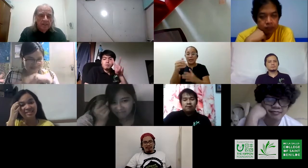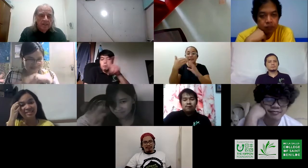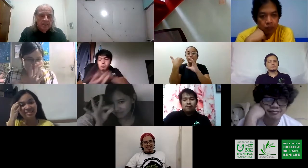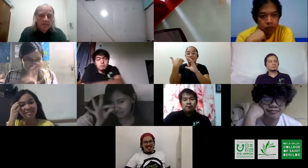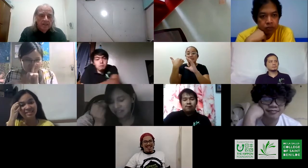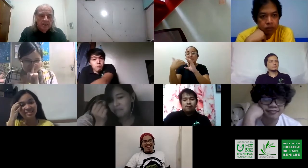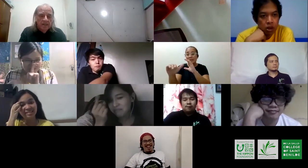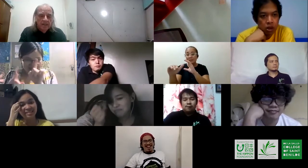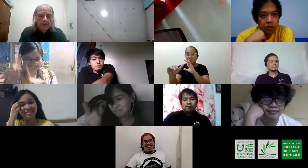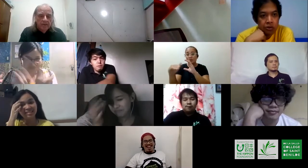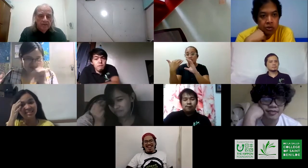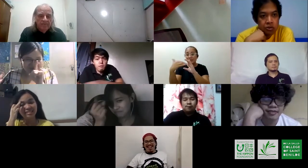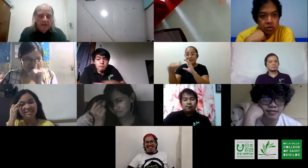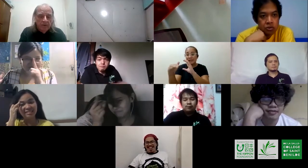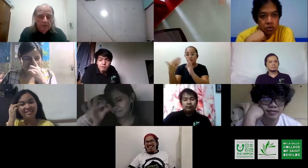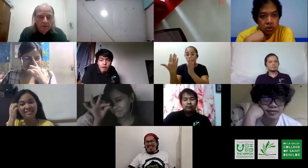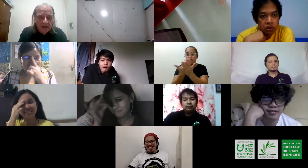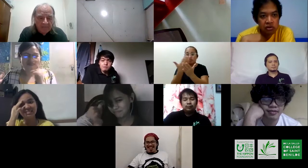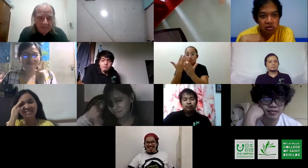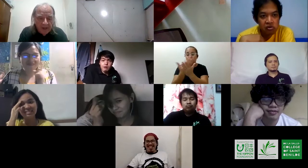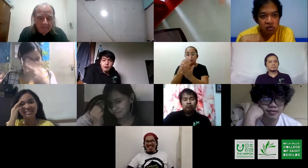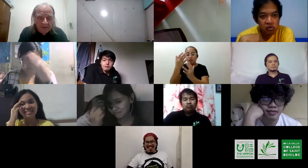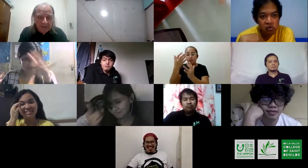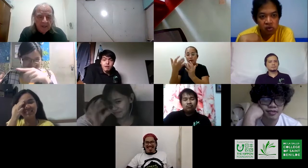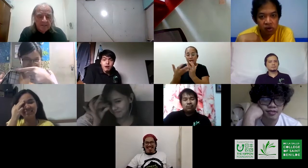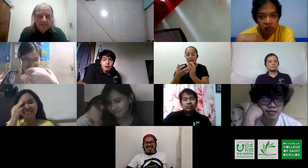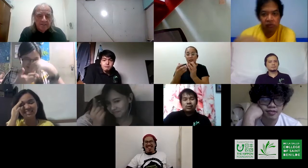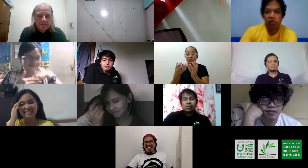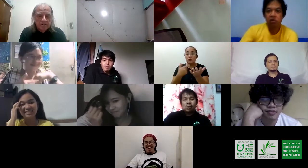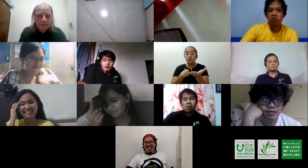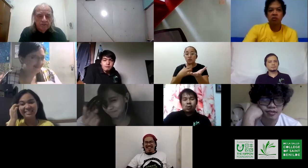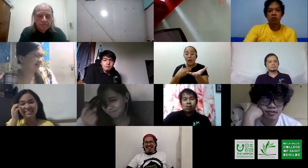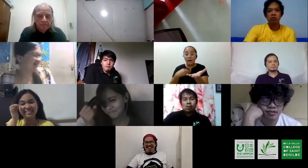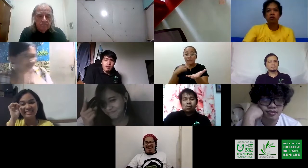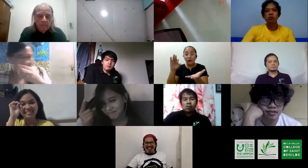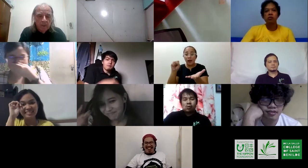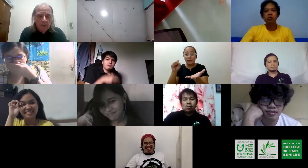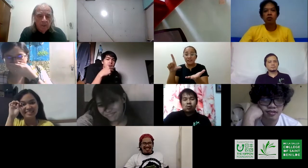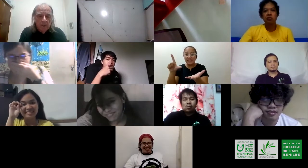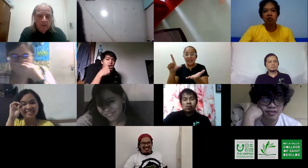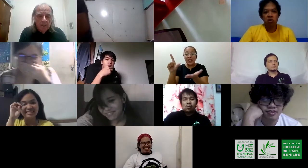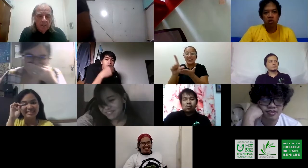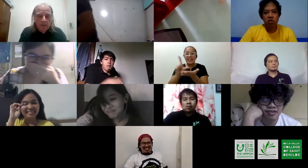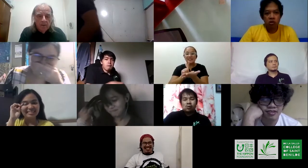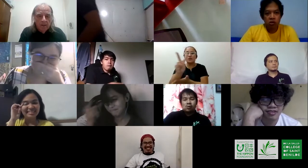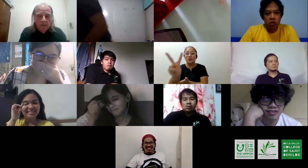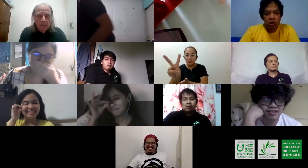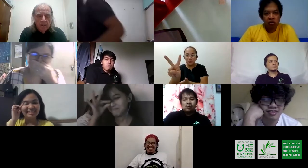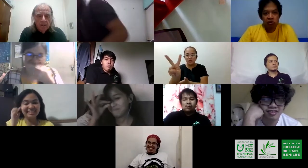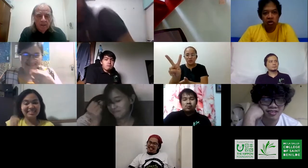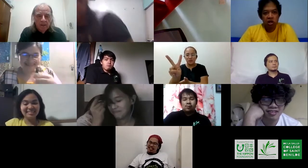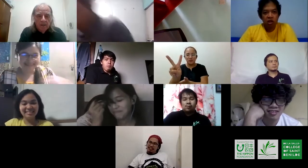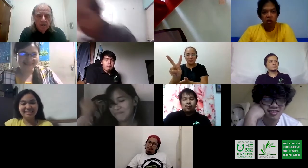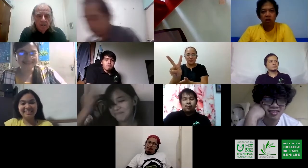file here. The file you have for FSL is lesson 2.